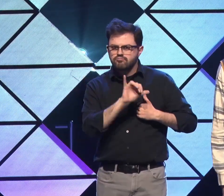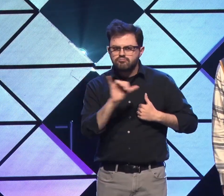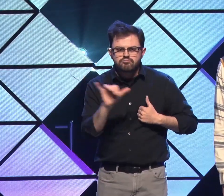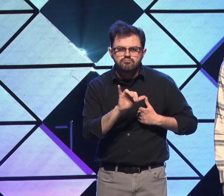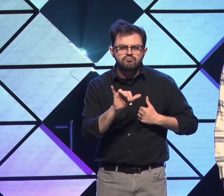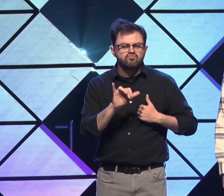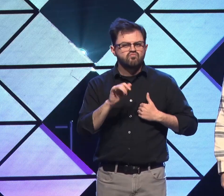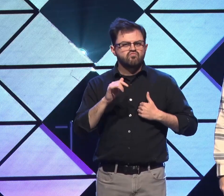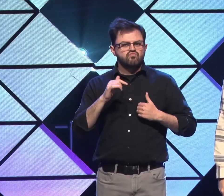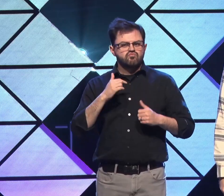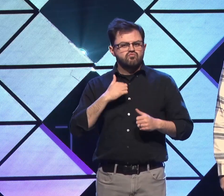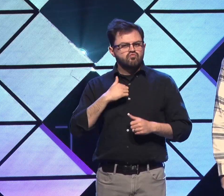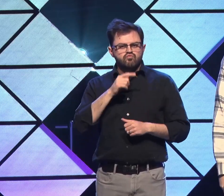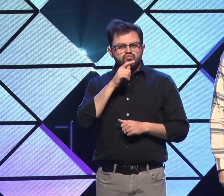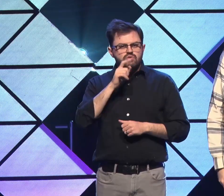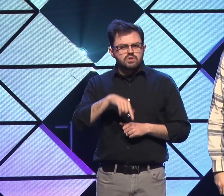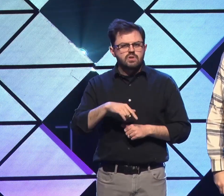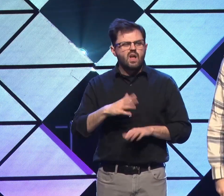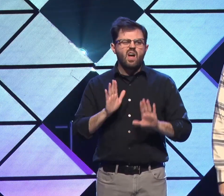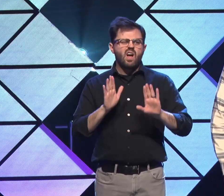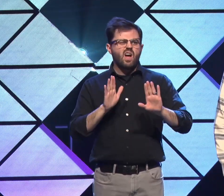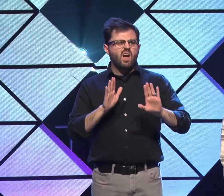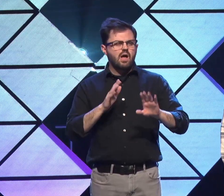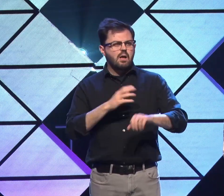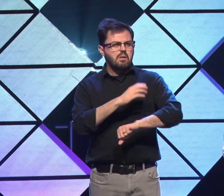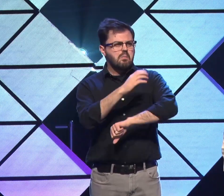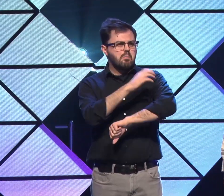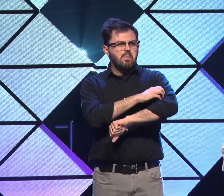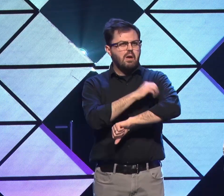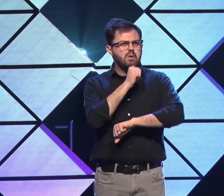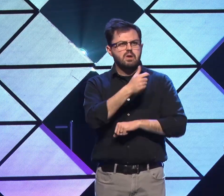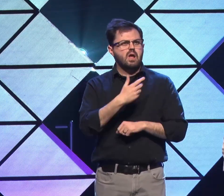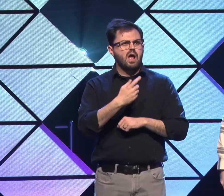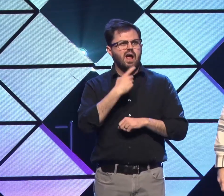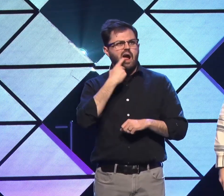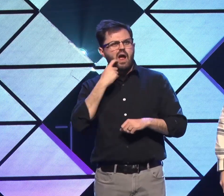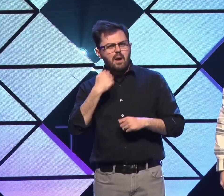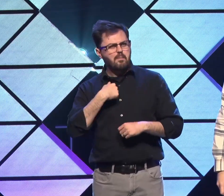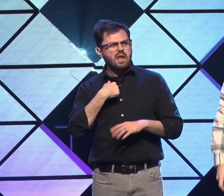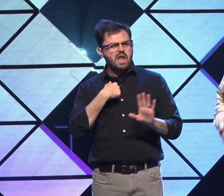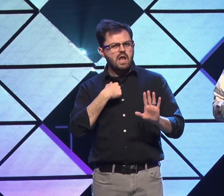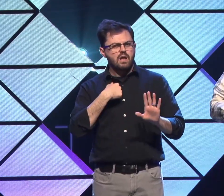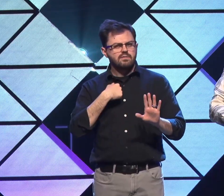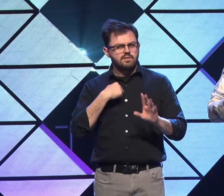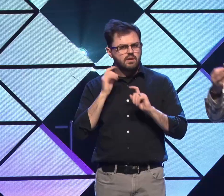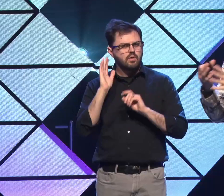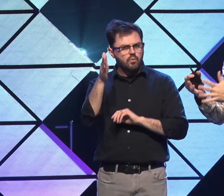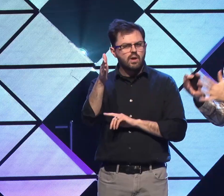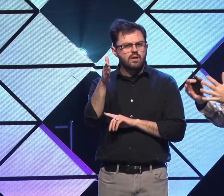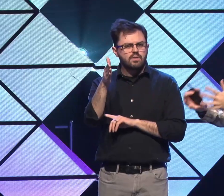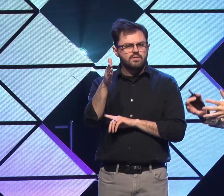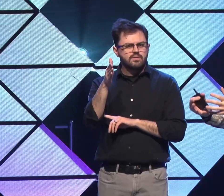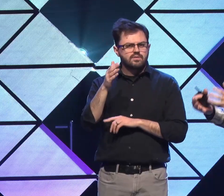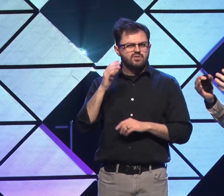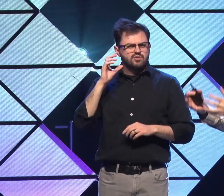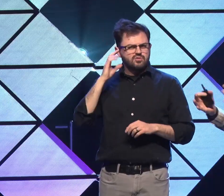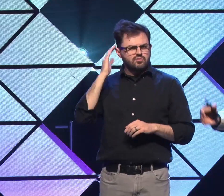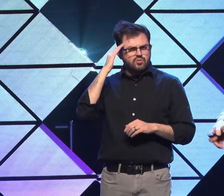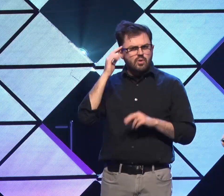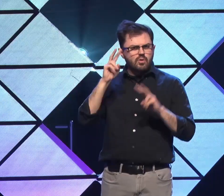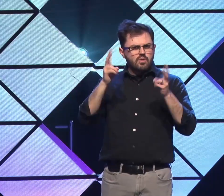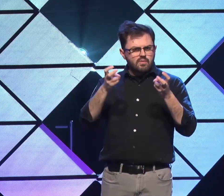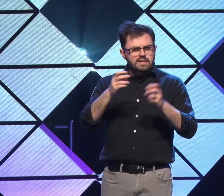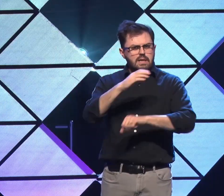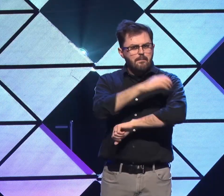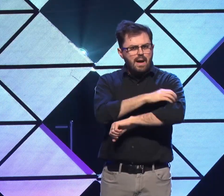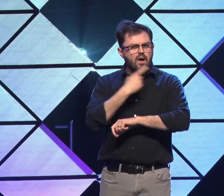being intoxicating. Y'all ever heard that phrase that the power is intoxicating, right? Or power is a corruptive,